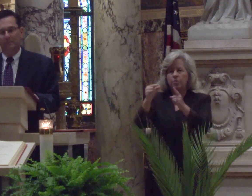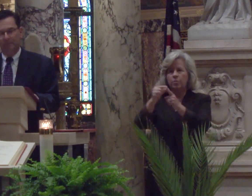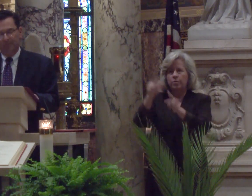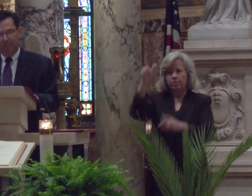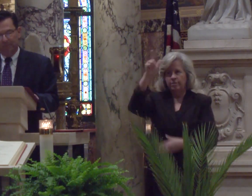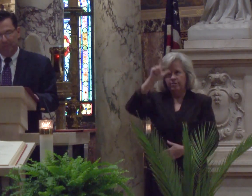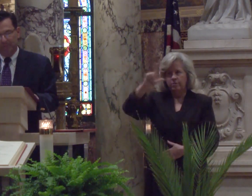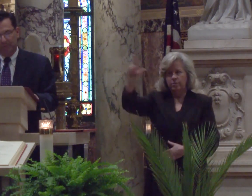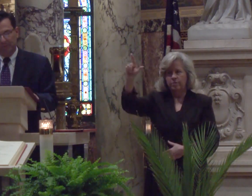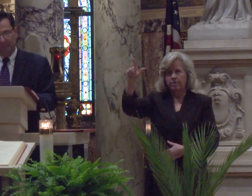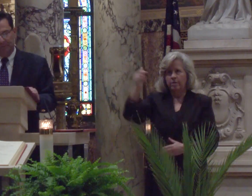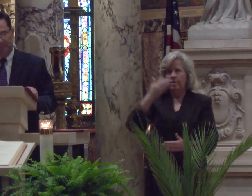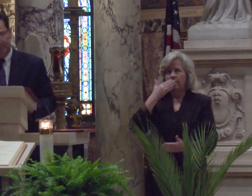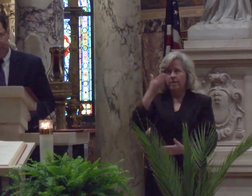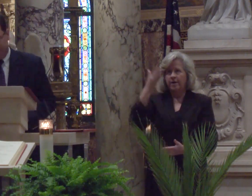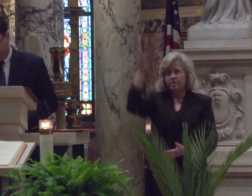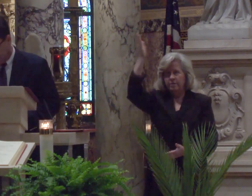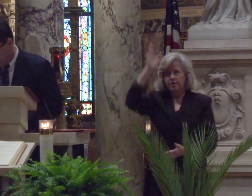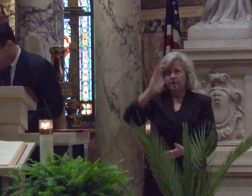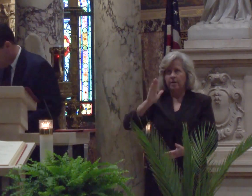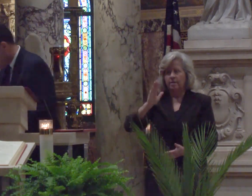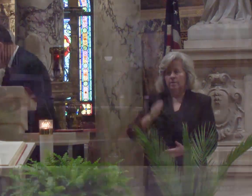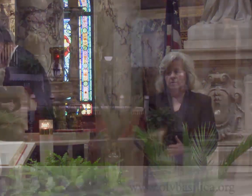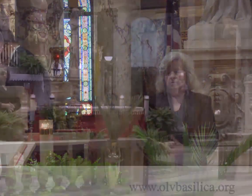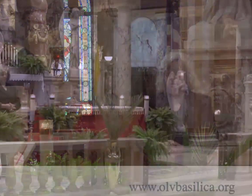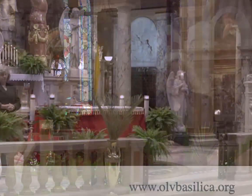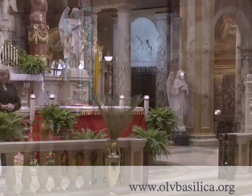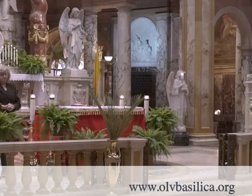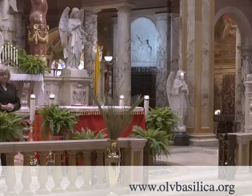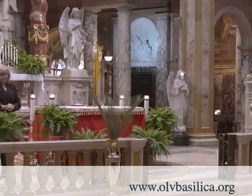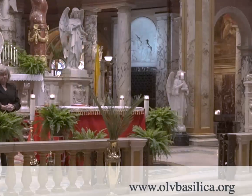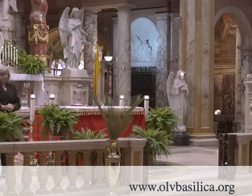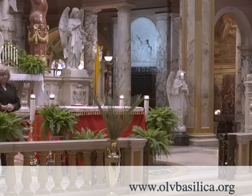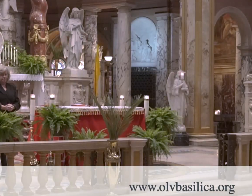Lord. Thanks be to God.